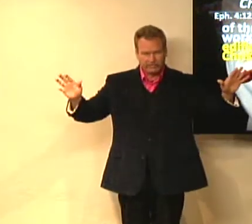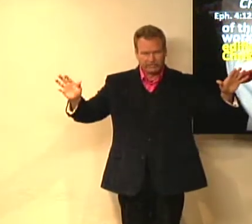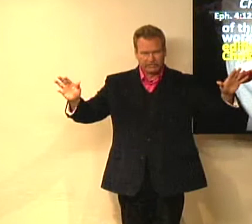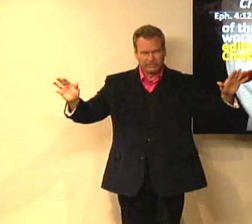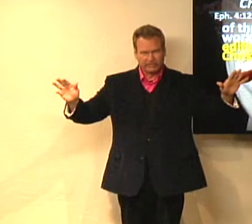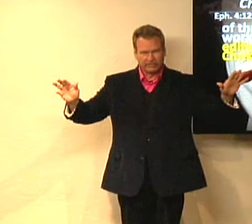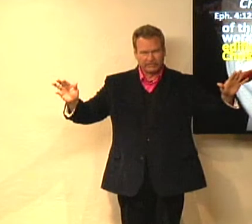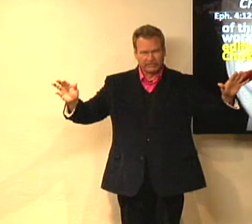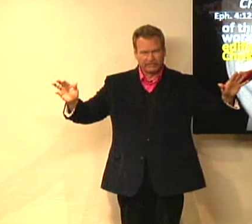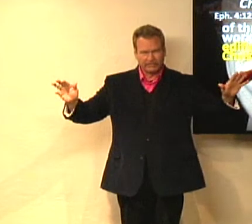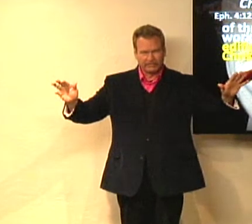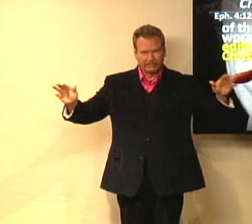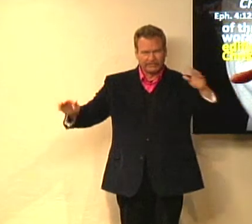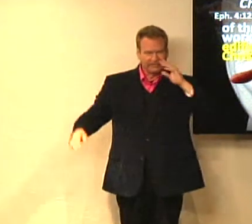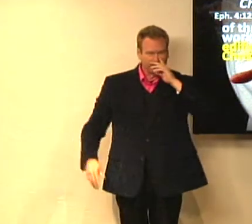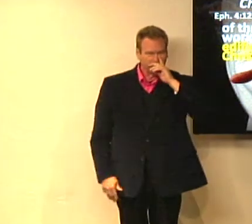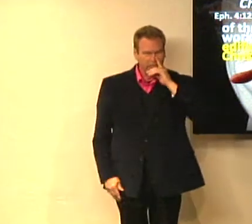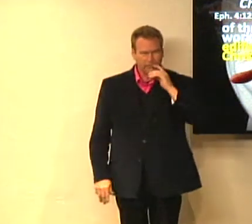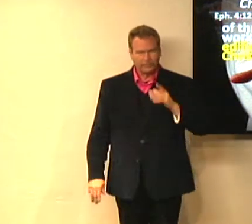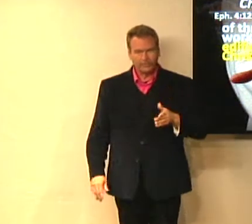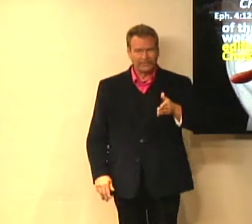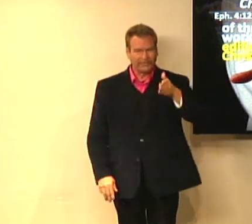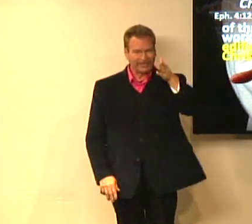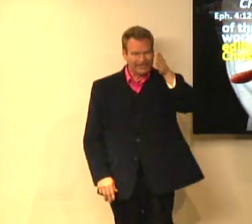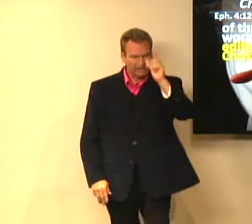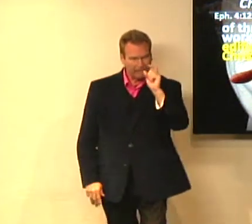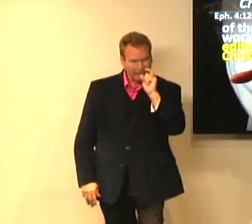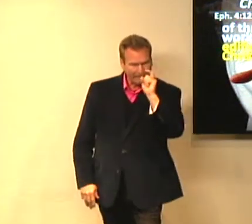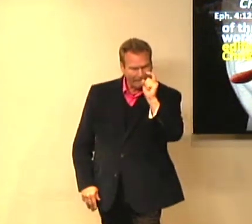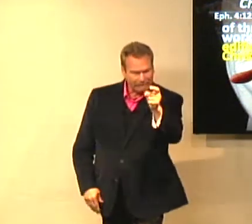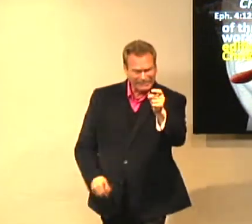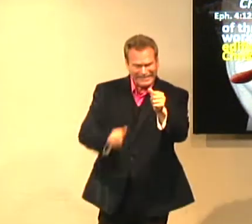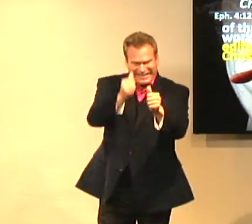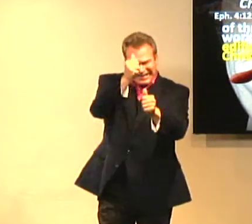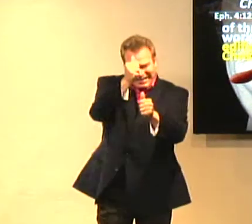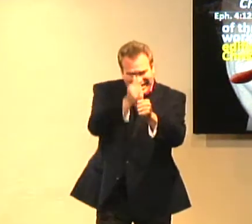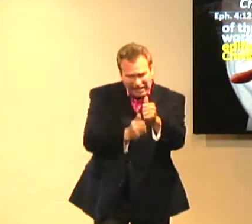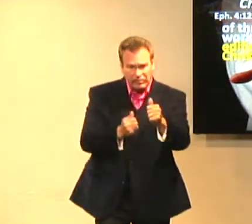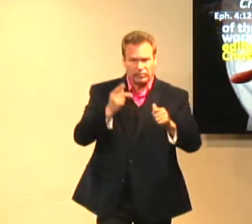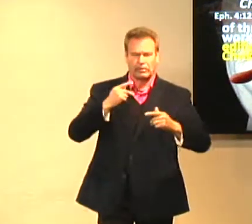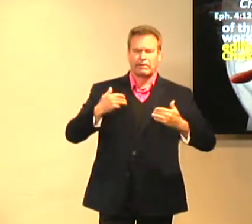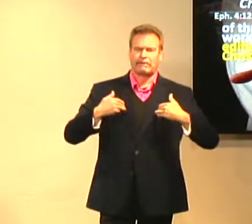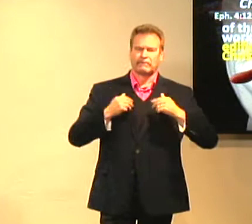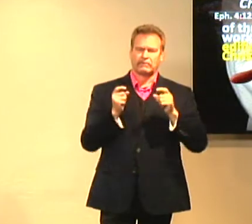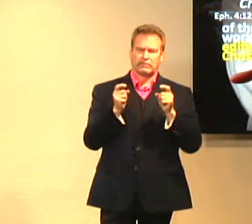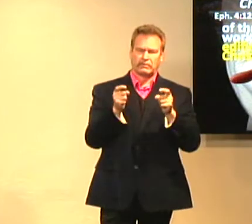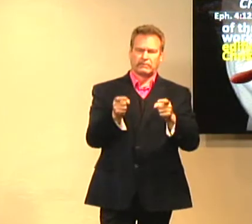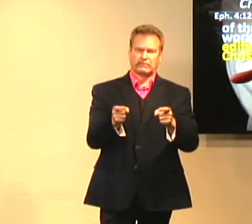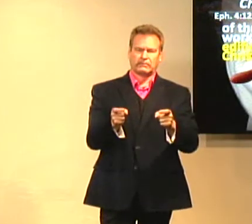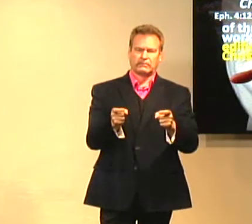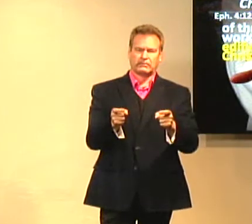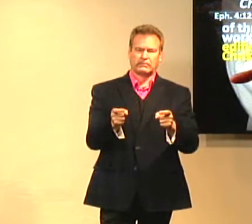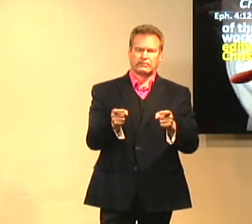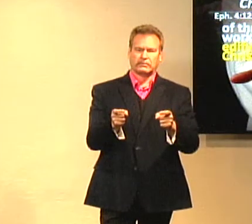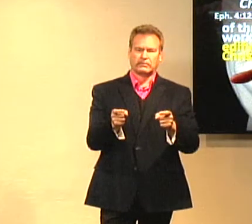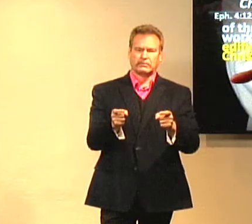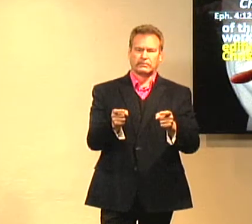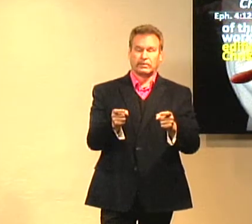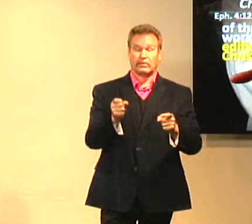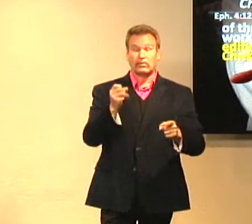here. You can't do that. God has given you a gift. Each one of us has